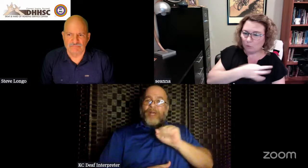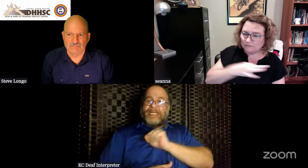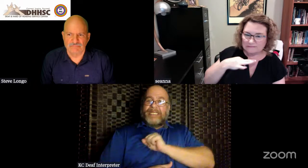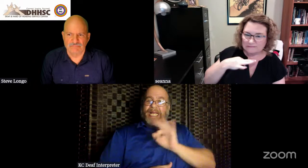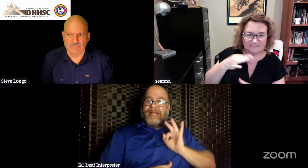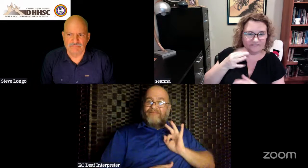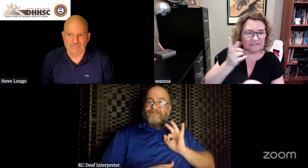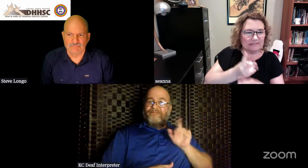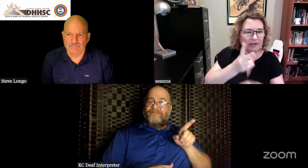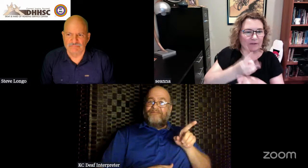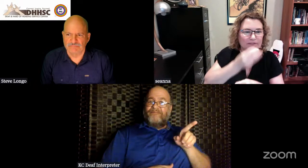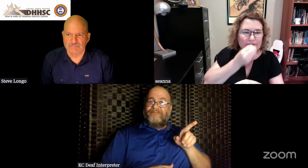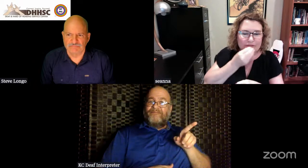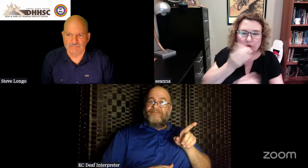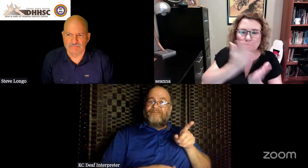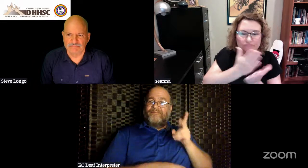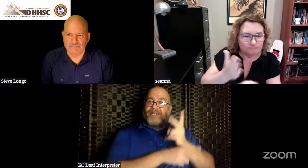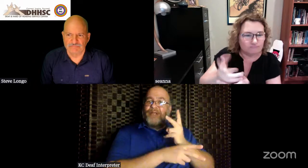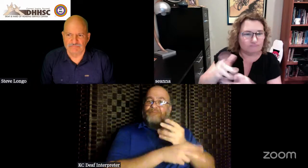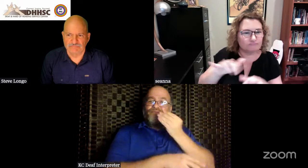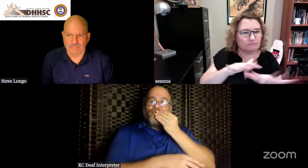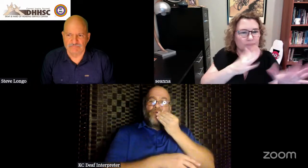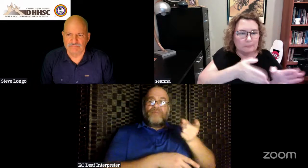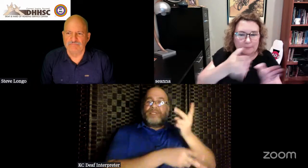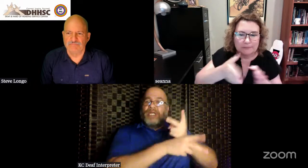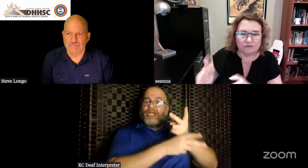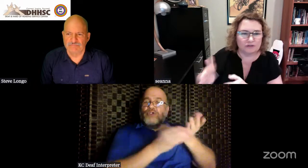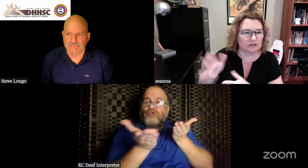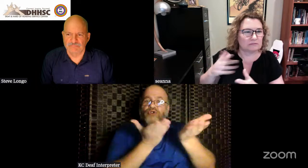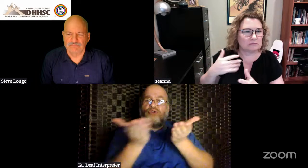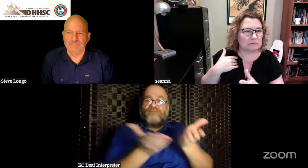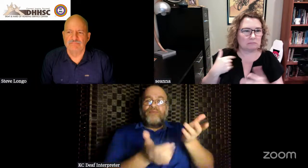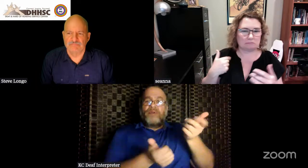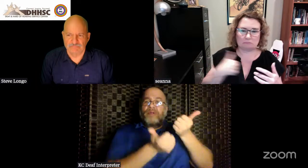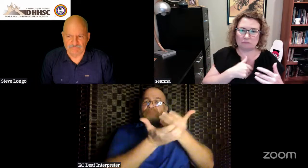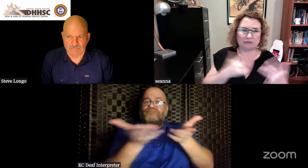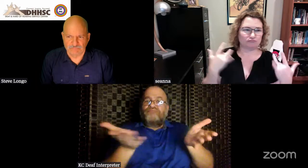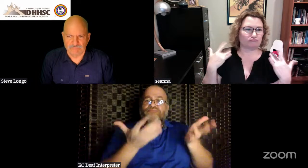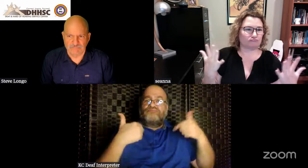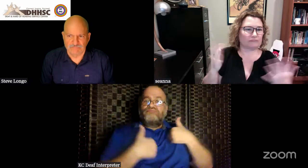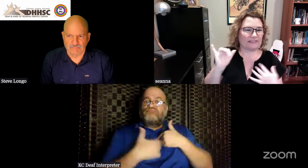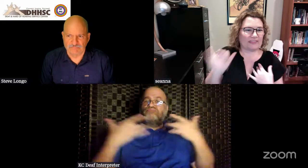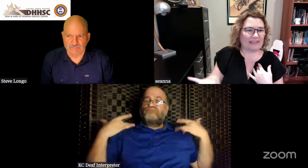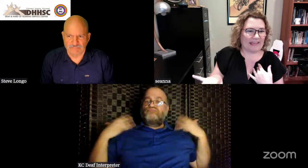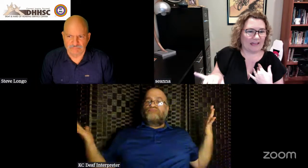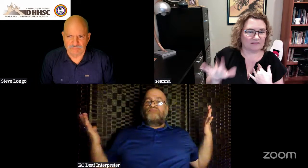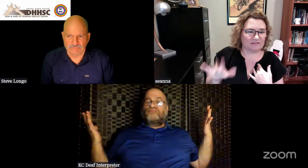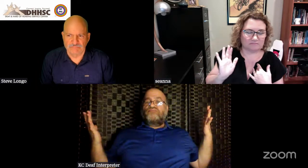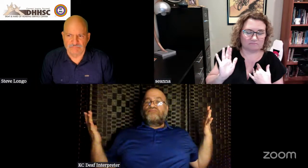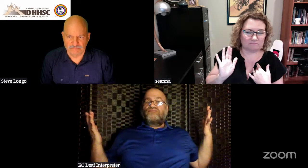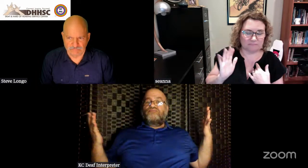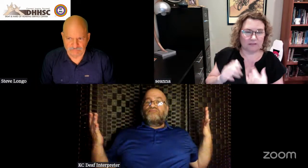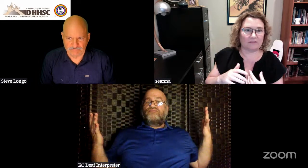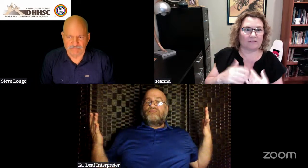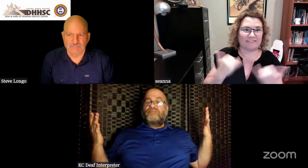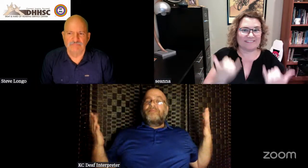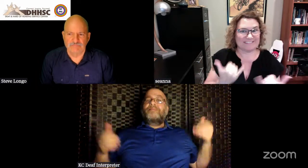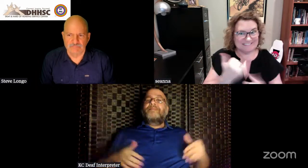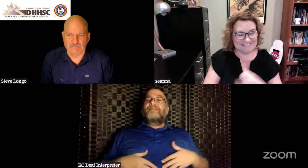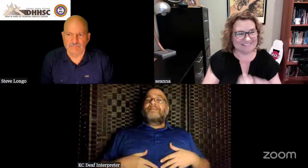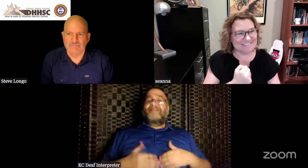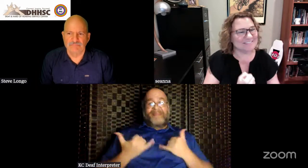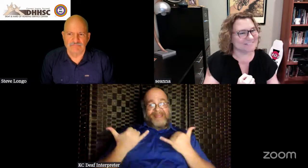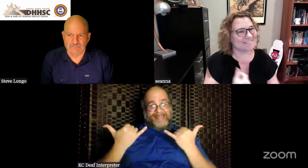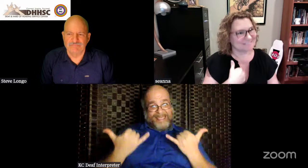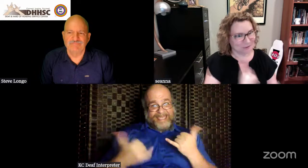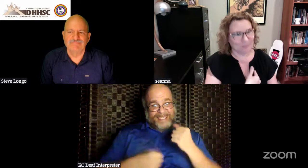same place. Or Sammy's Tacos is not here. Has been taking care of the food, and now Sammy's Tacos is not